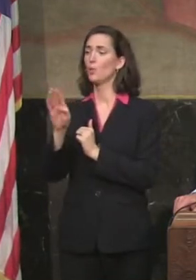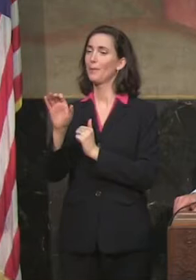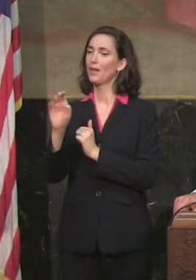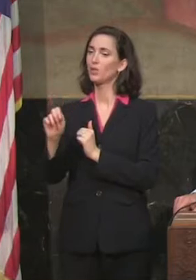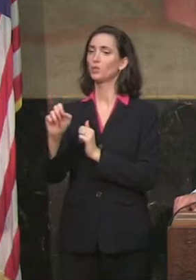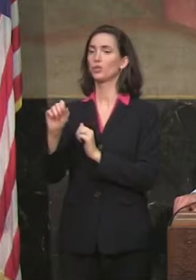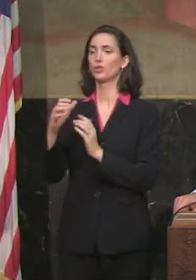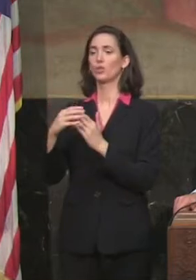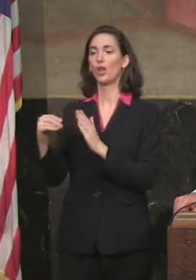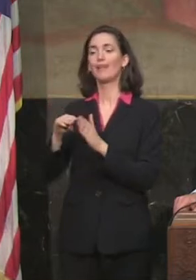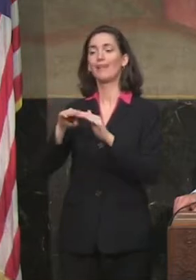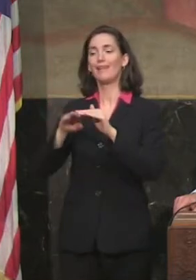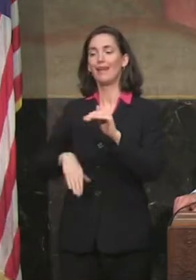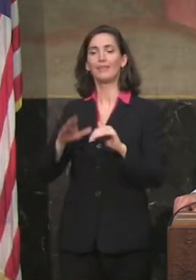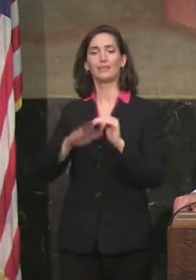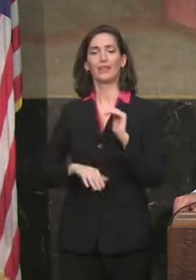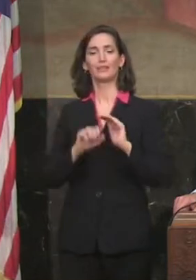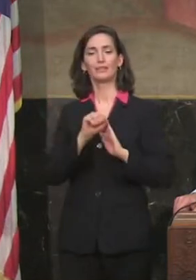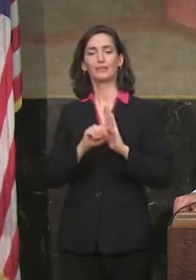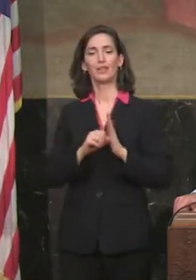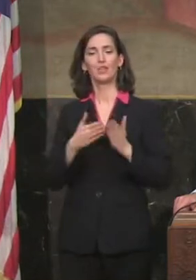fund.